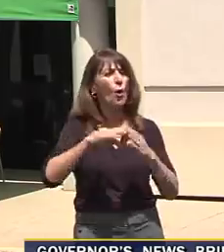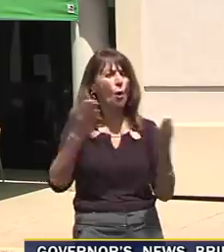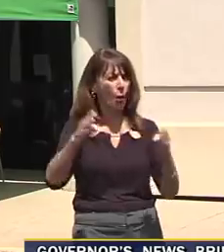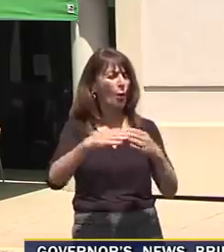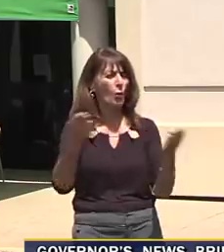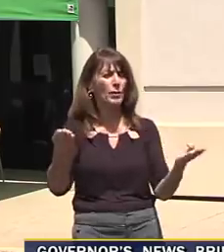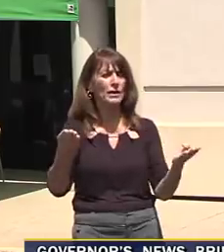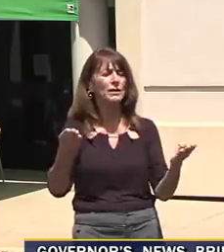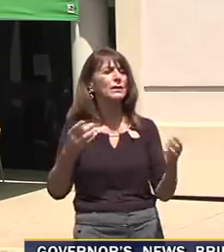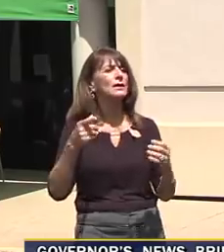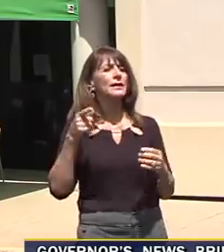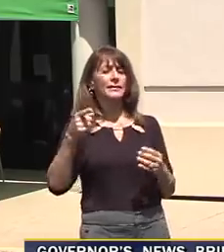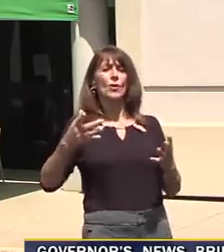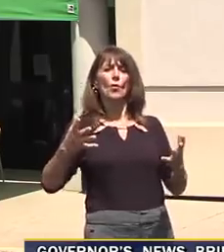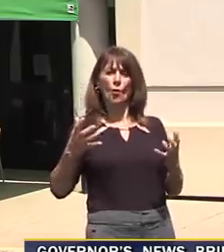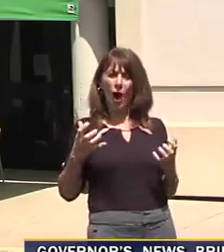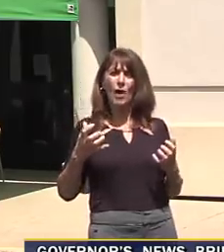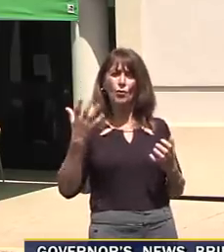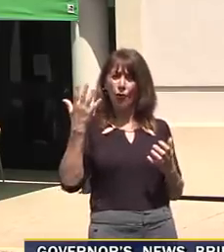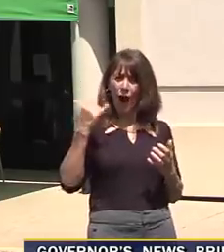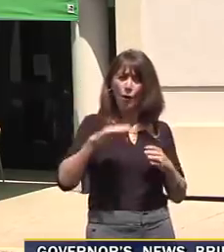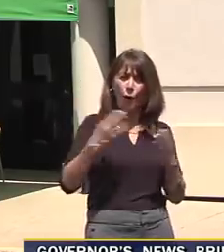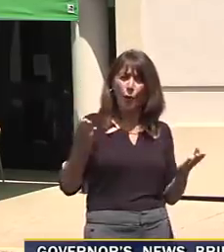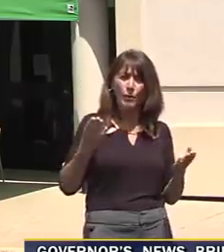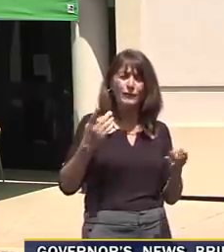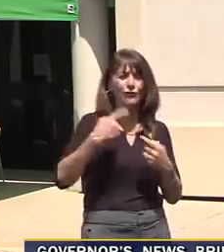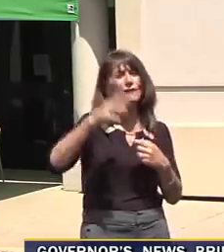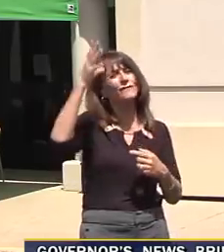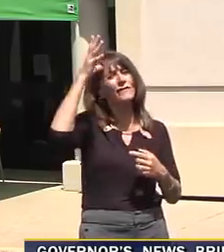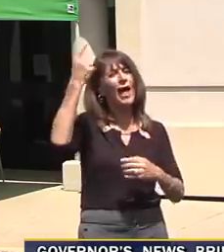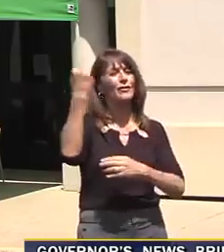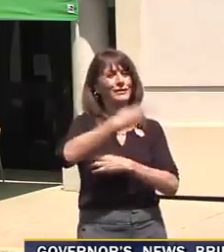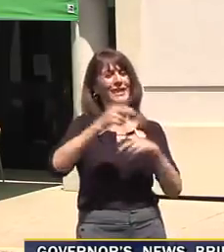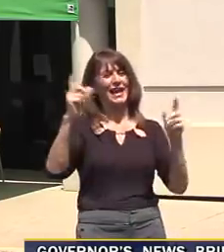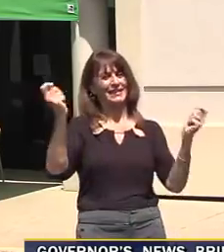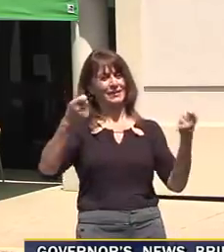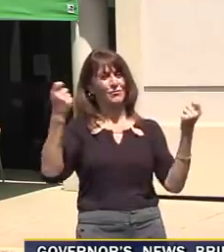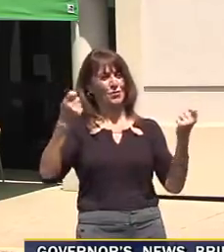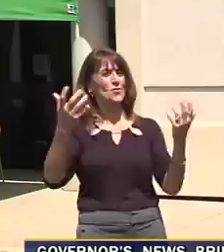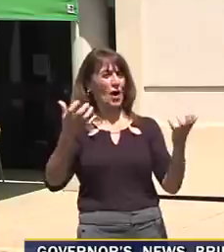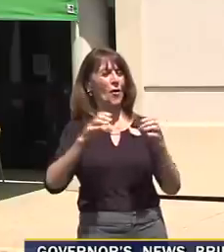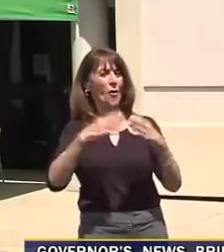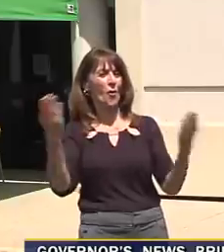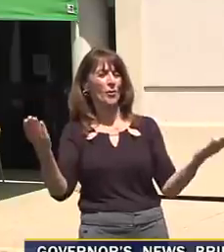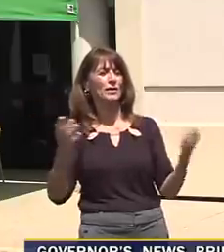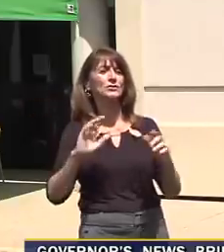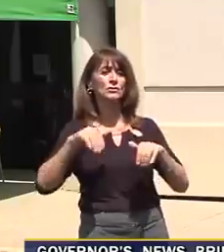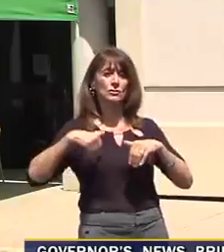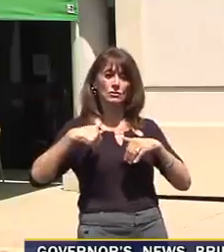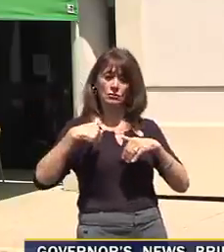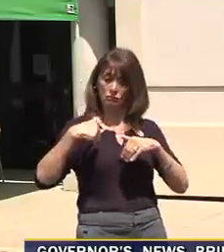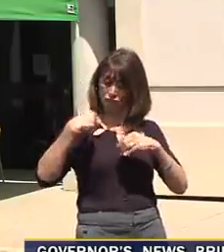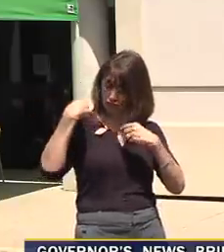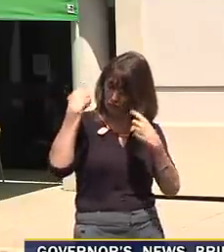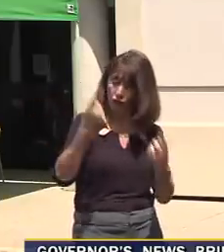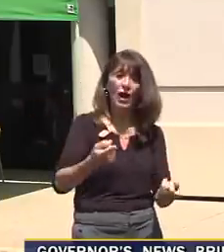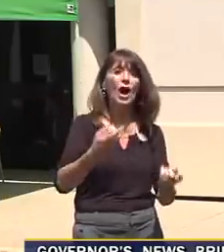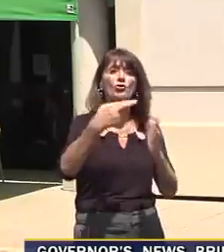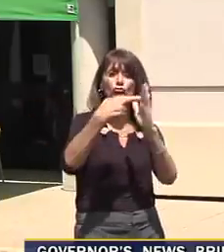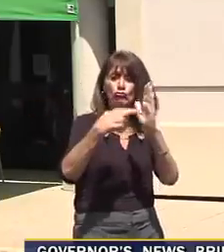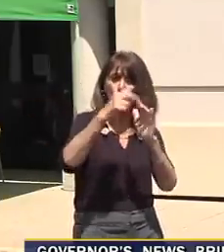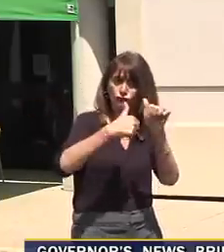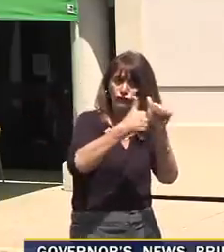week. And they really wanted it in time for Father's Day, which I appreciate. And I think so far the protocols were handled